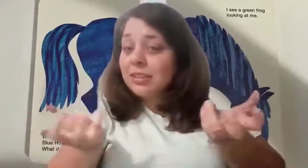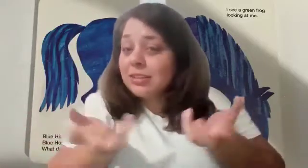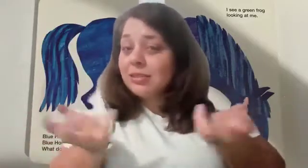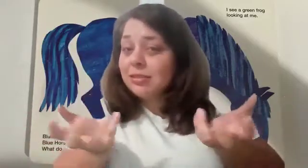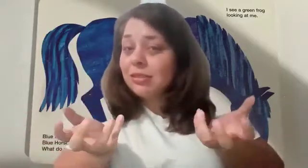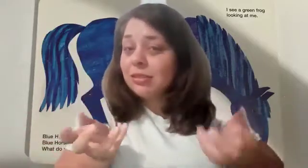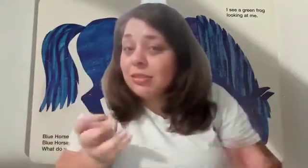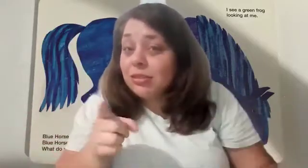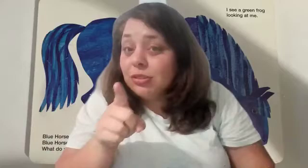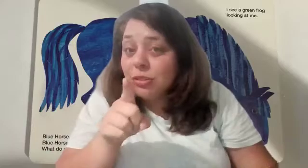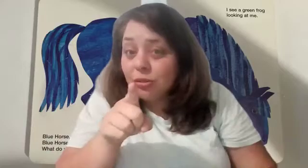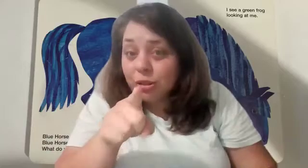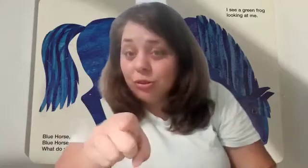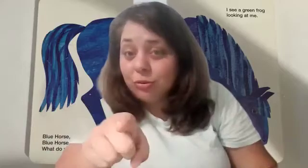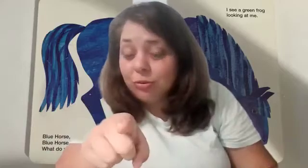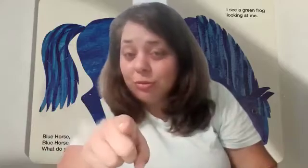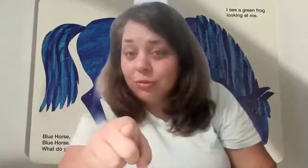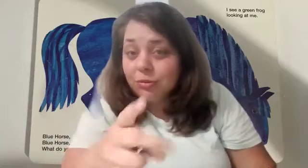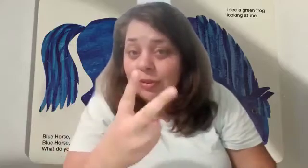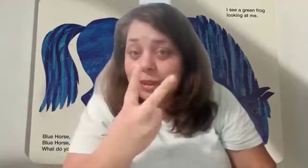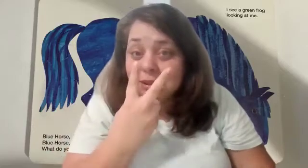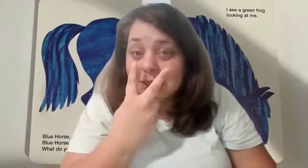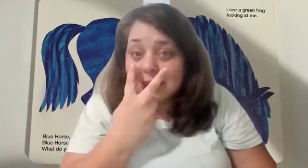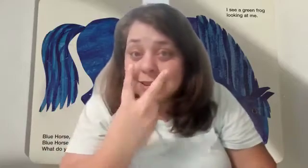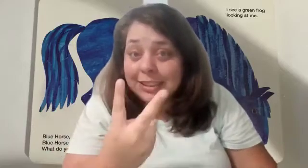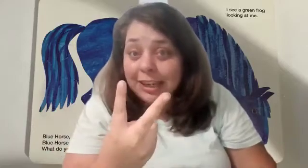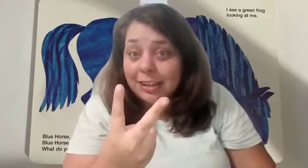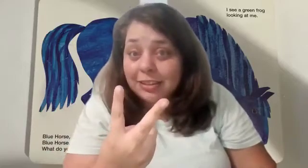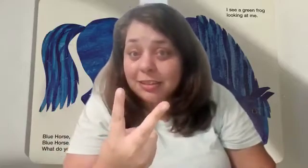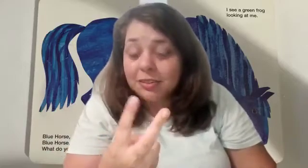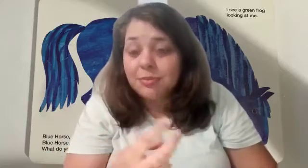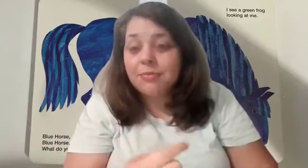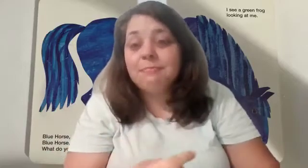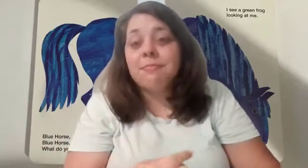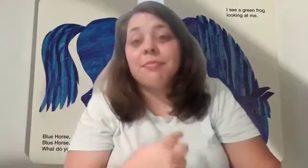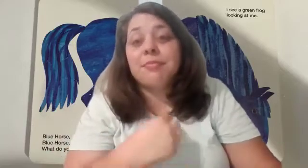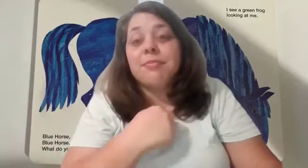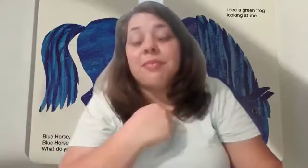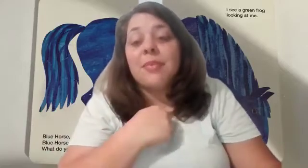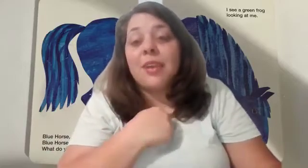What do you see?